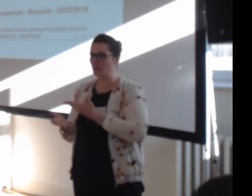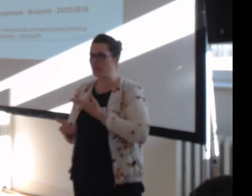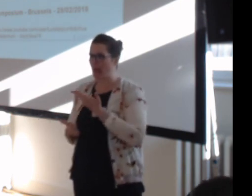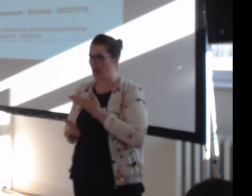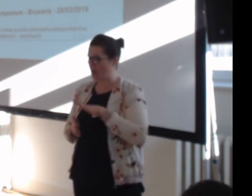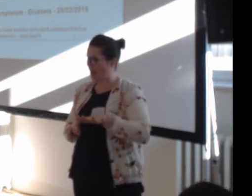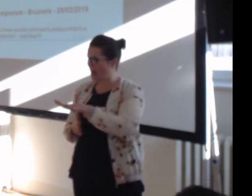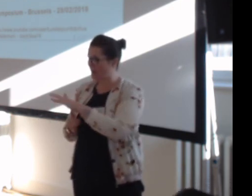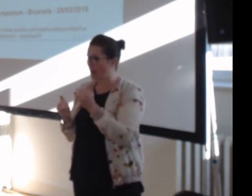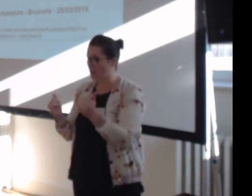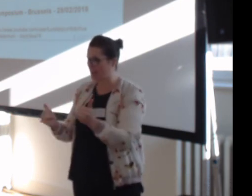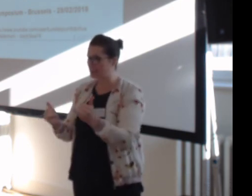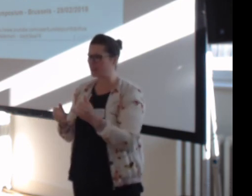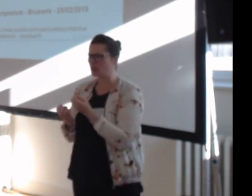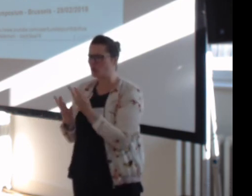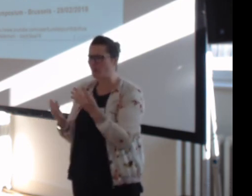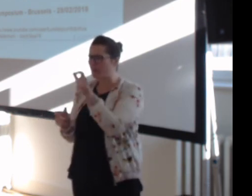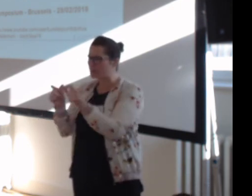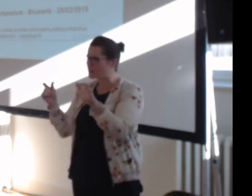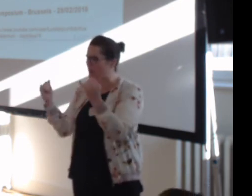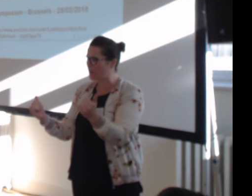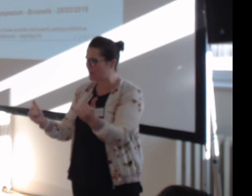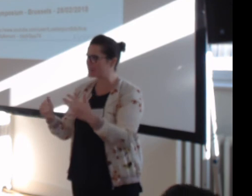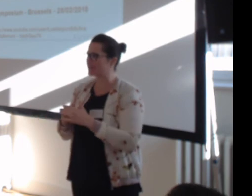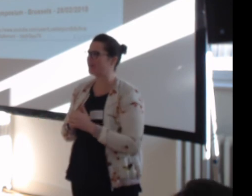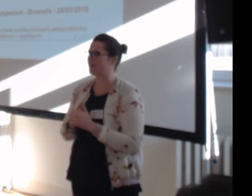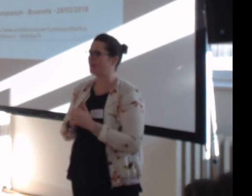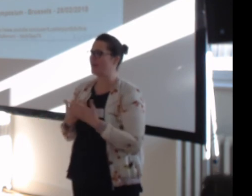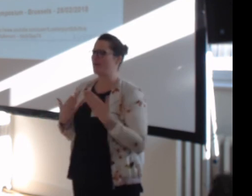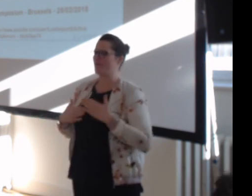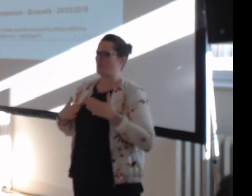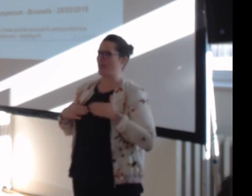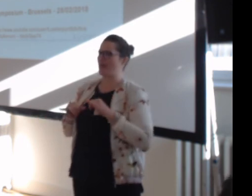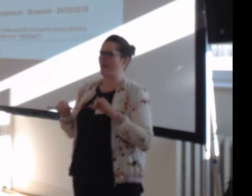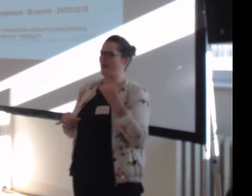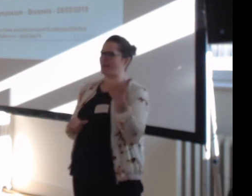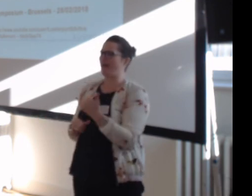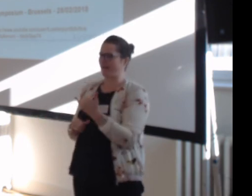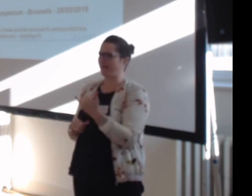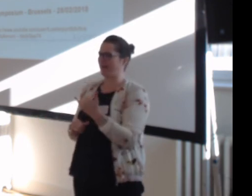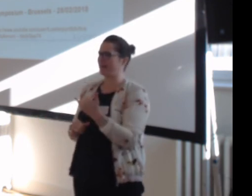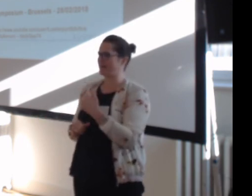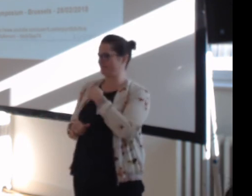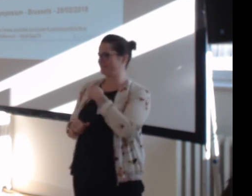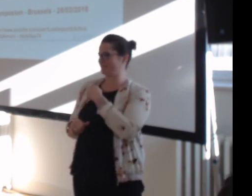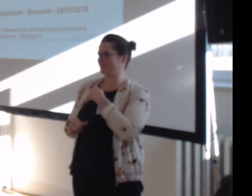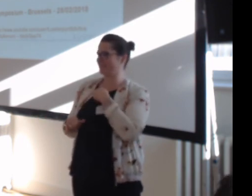all here with so many. This is a strange day for me.